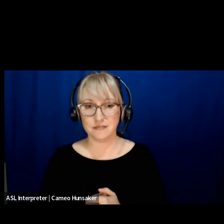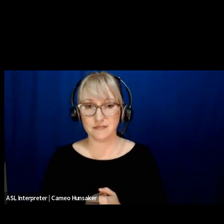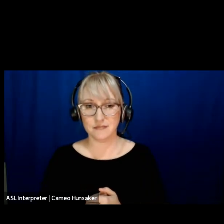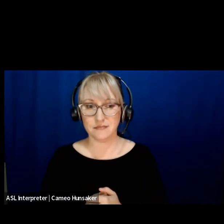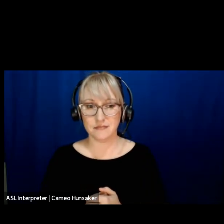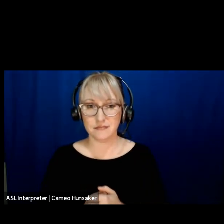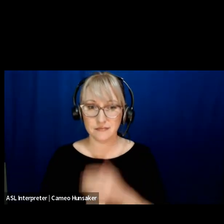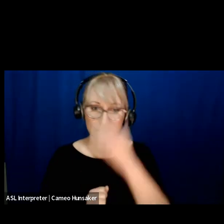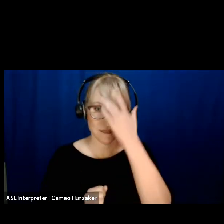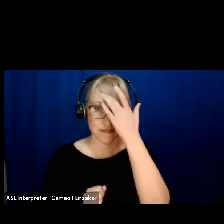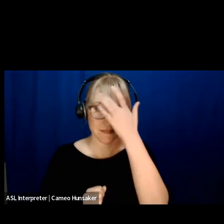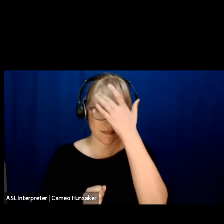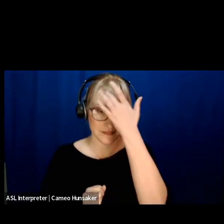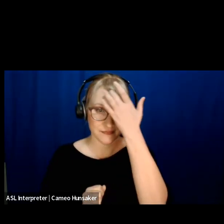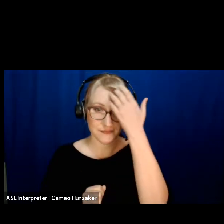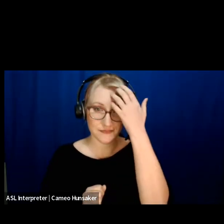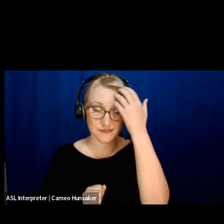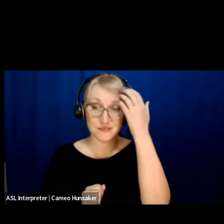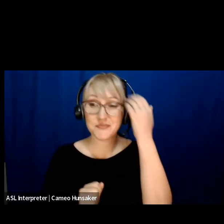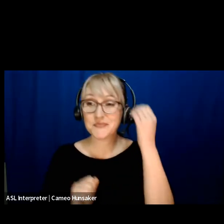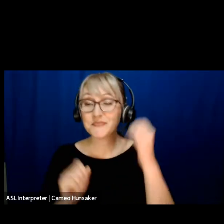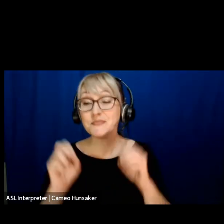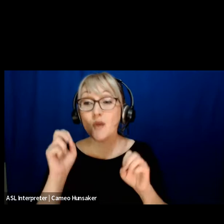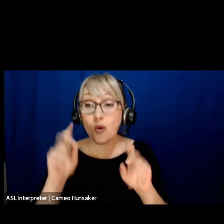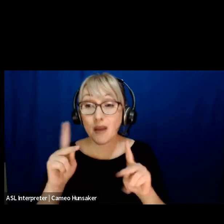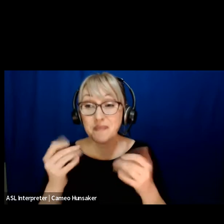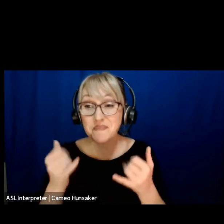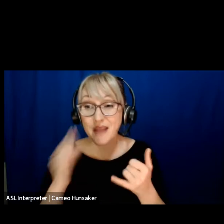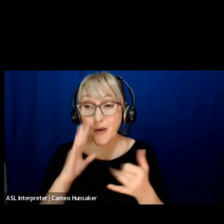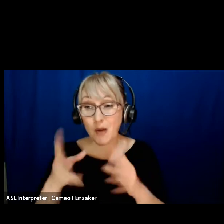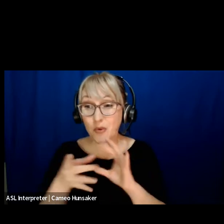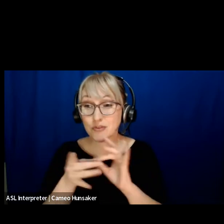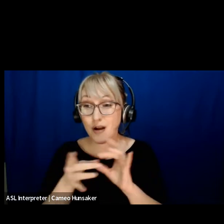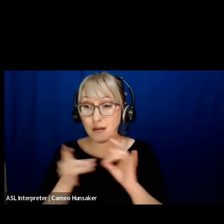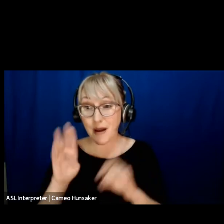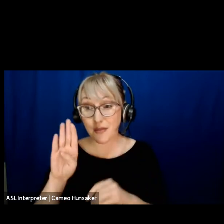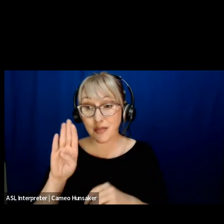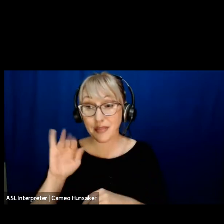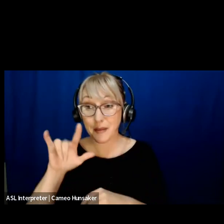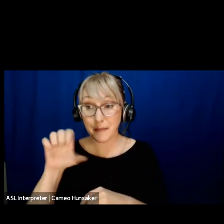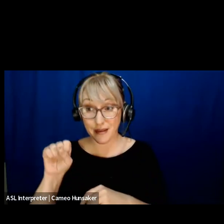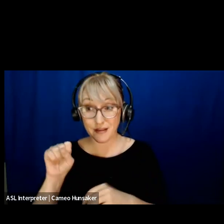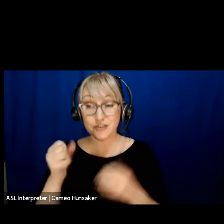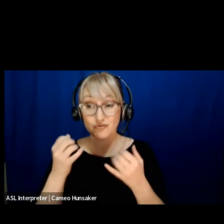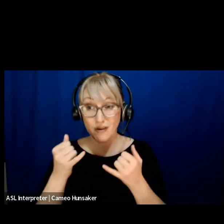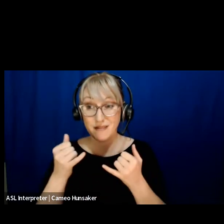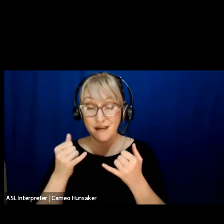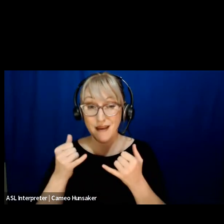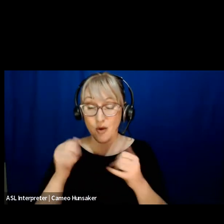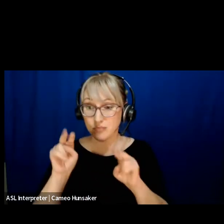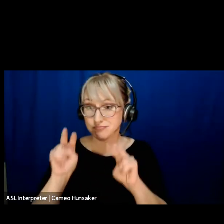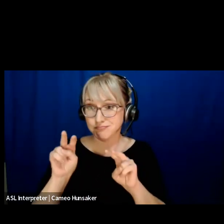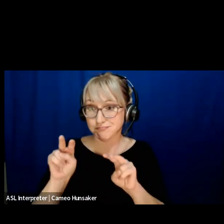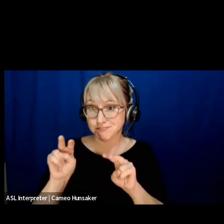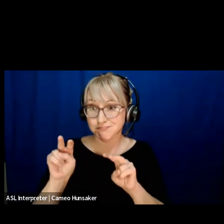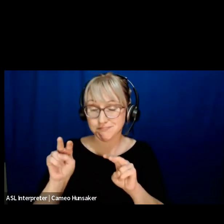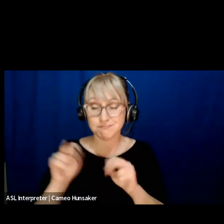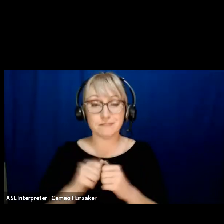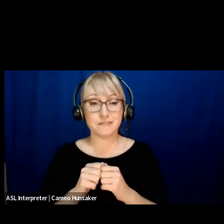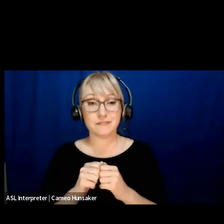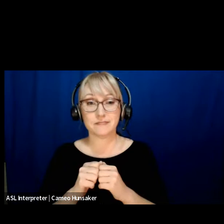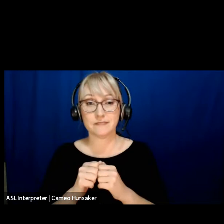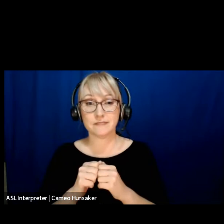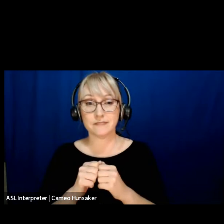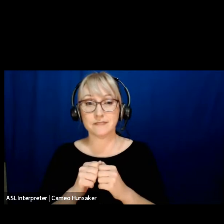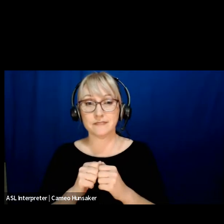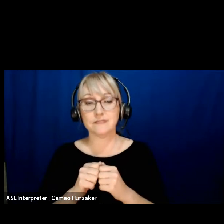Okay, so I will go ahead and I'll talk a little bit about the bills that are currently in the works. One of the things that I'm going to